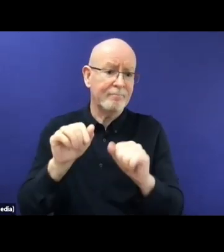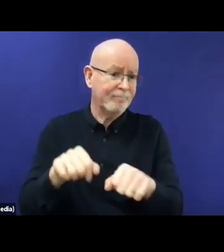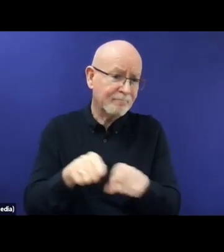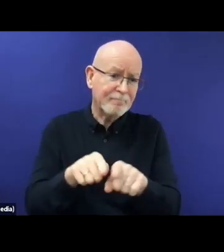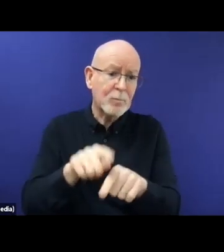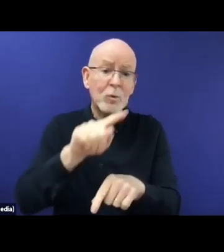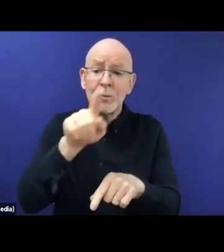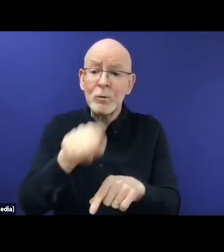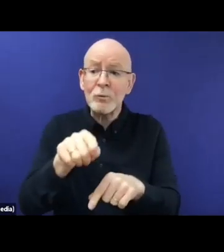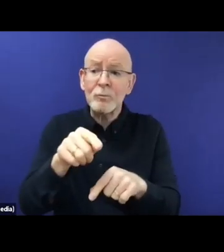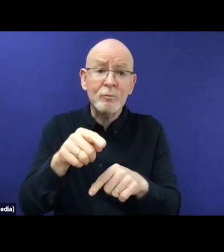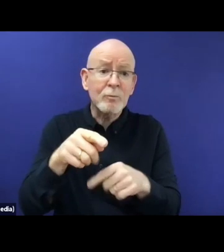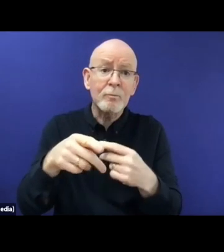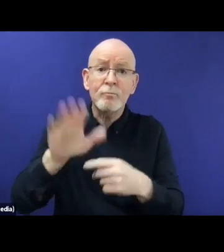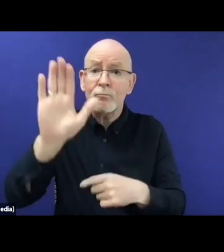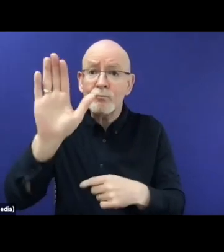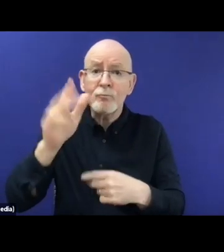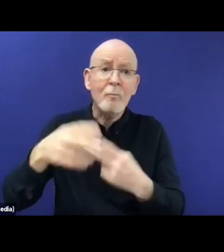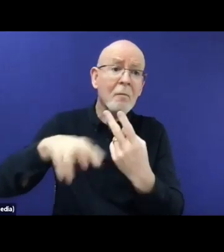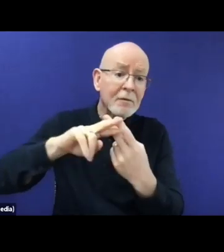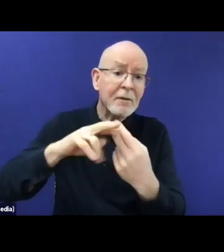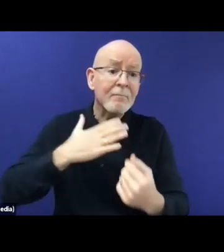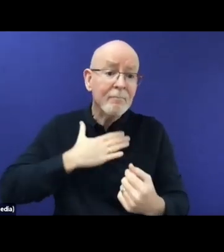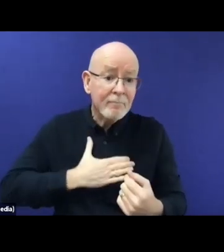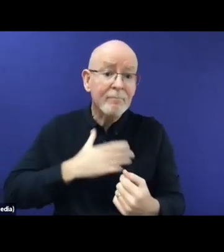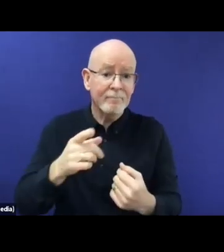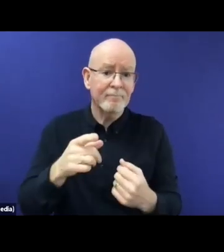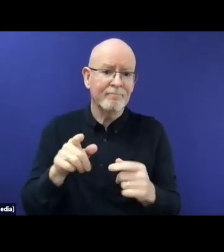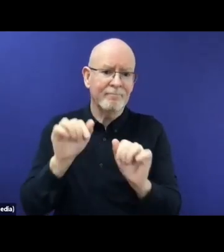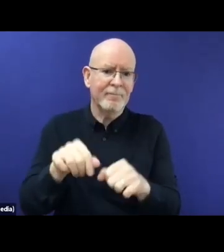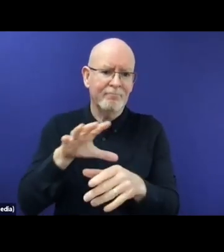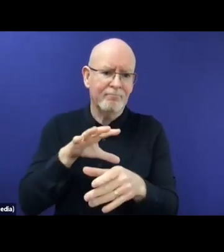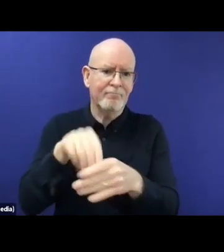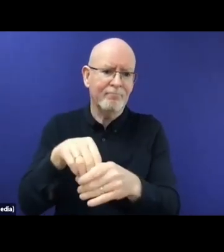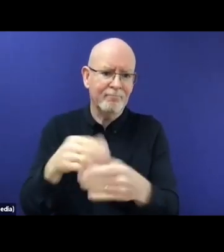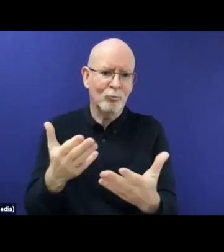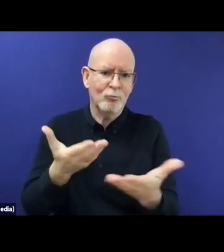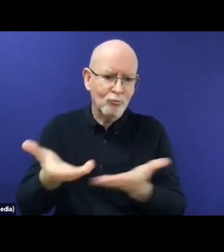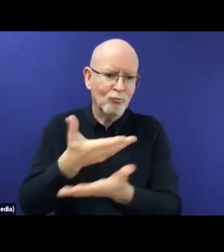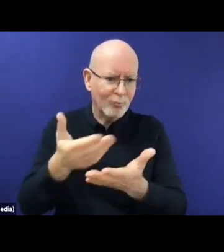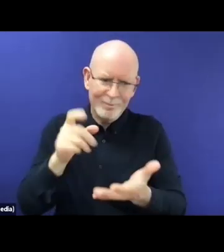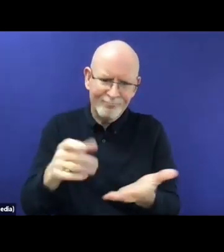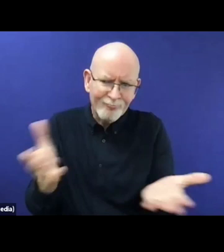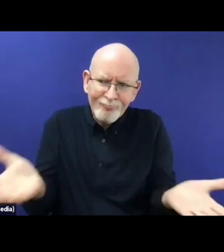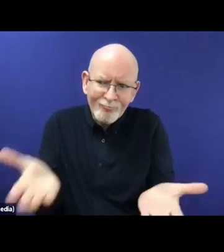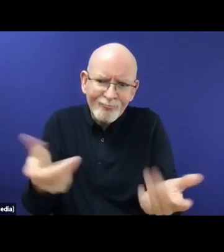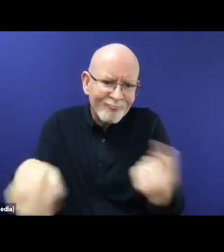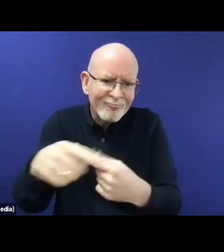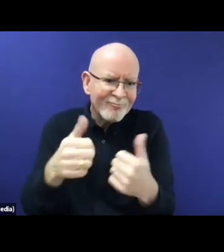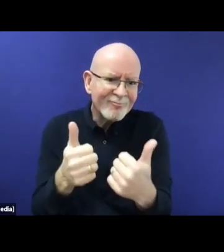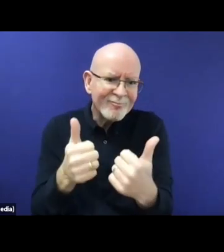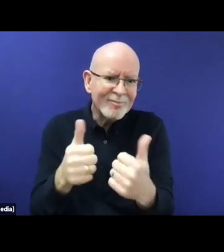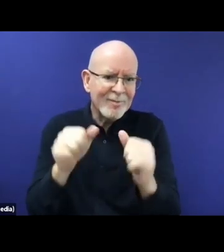very useful Q&A session where they will be answering questions you've included in the Q&A. Use the Q&A at